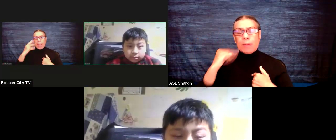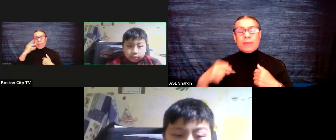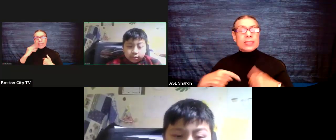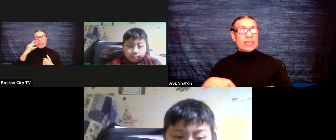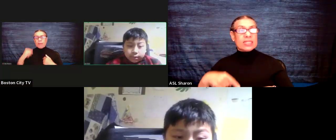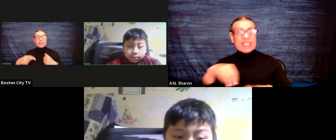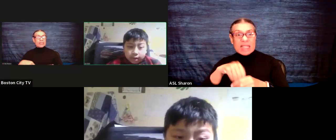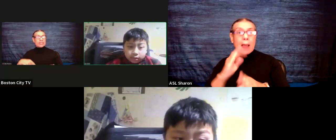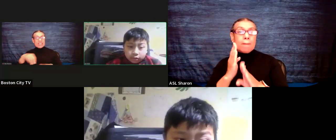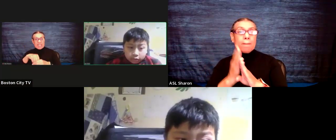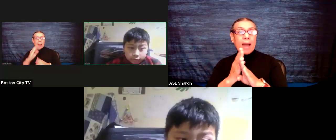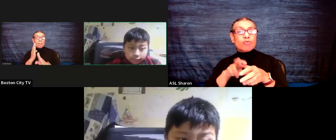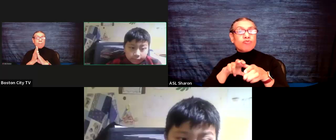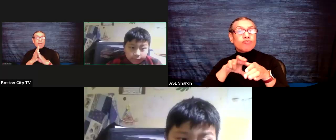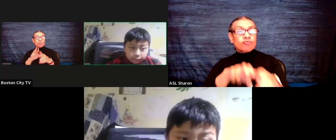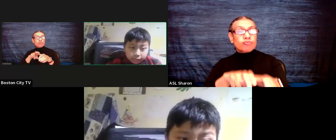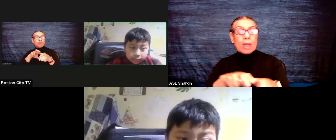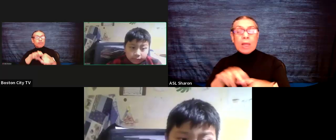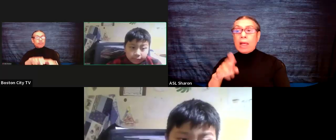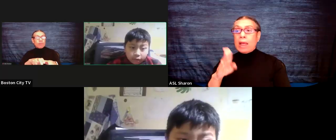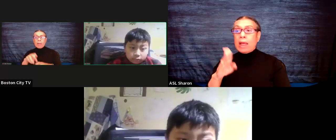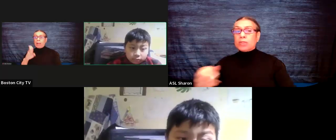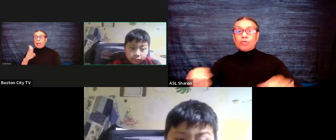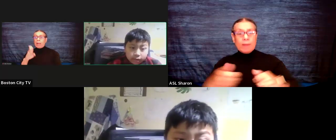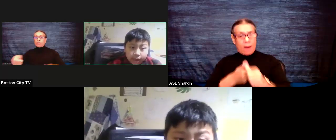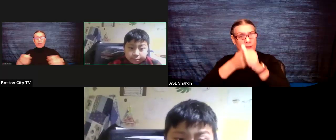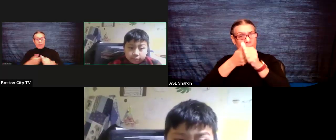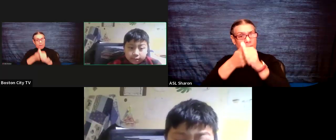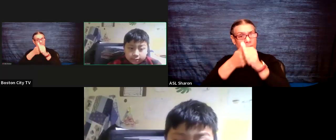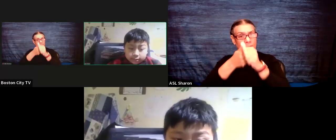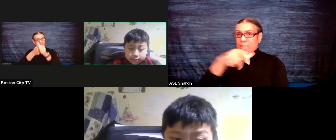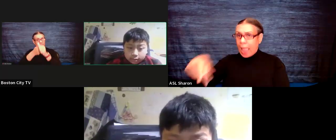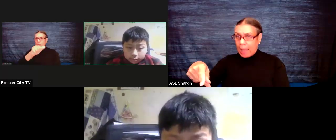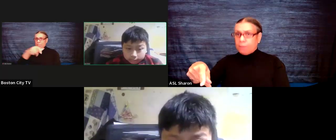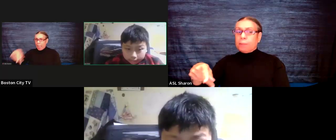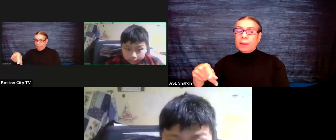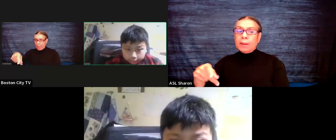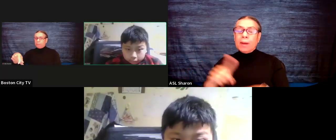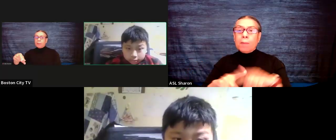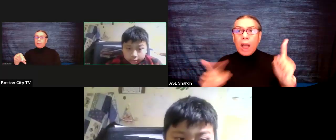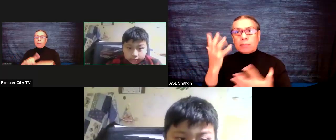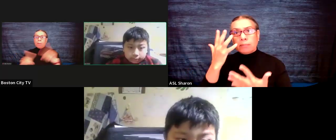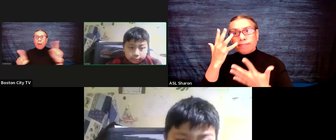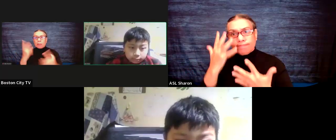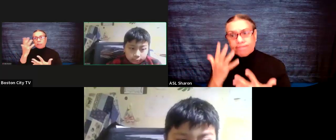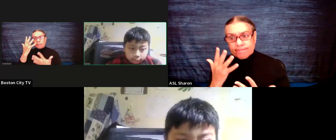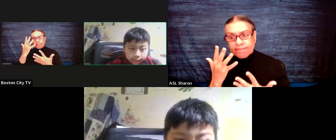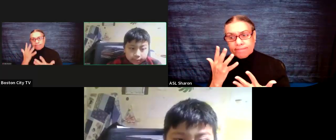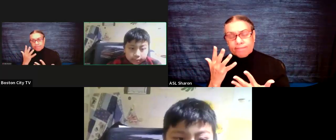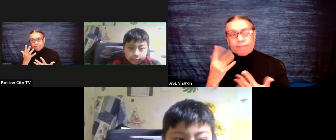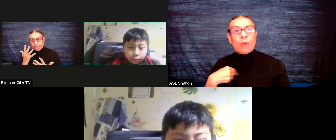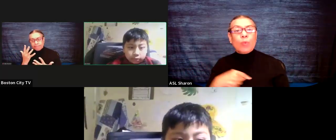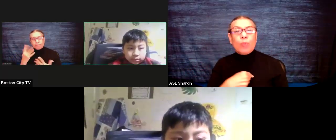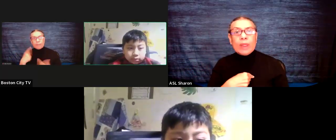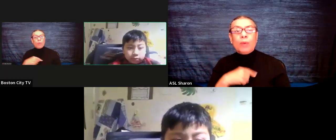firsthand during a bus ride. Our driver faithfully followed the app's directions, but unfortunately, we ended